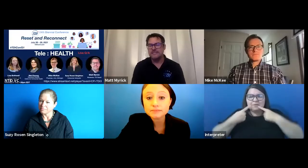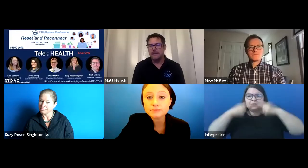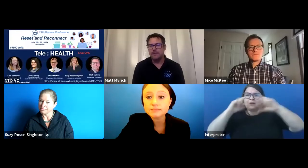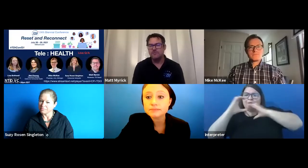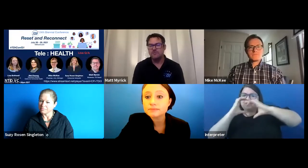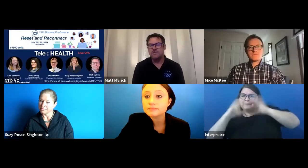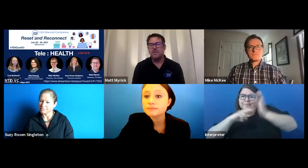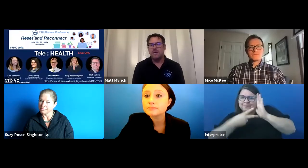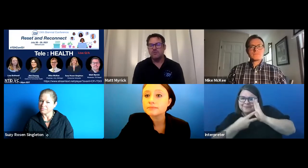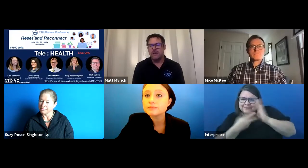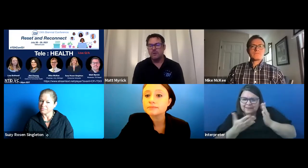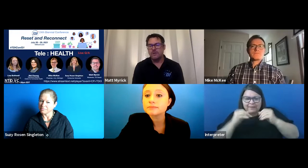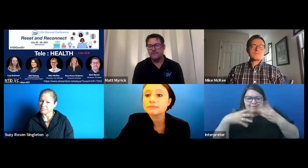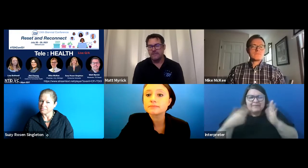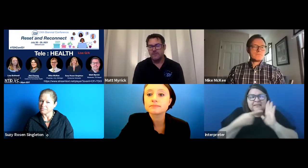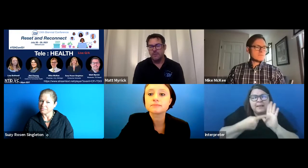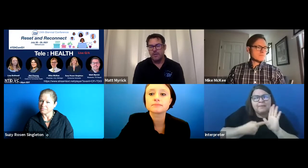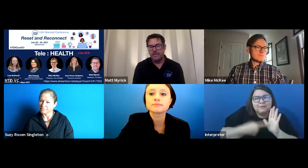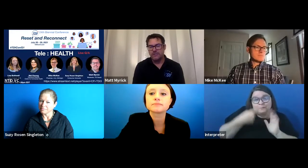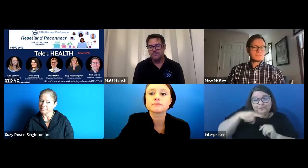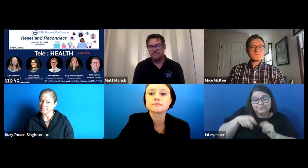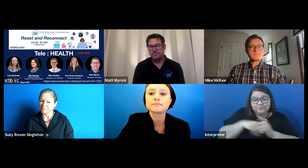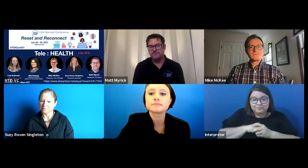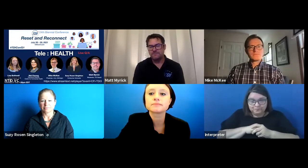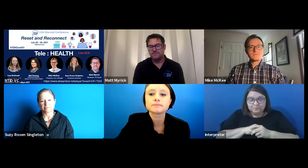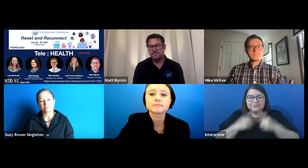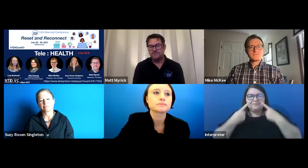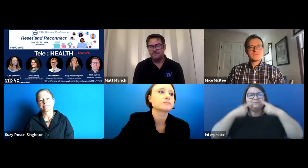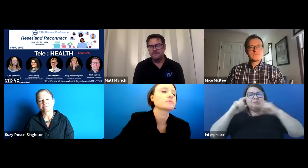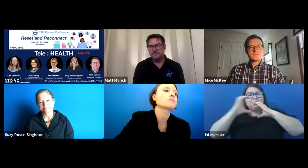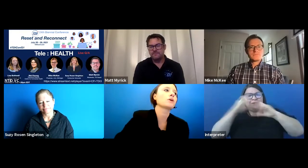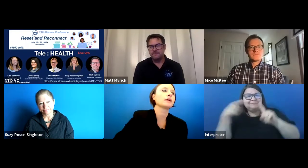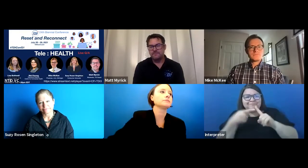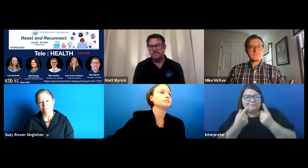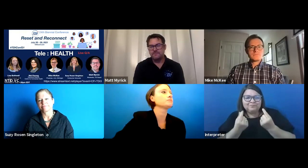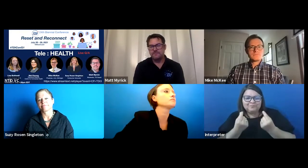some example around effective communication?